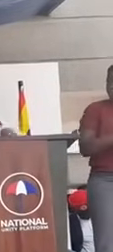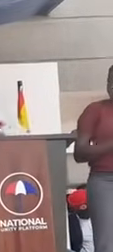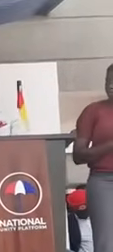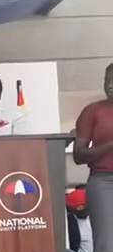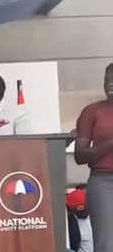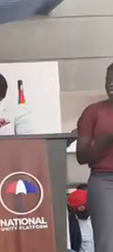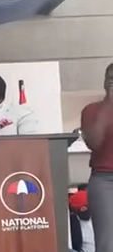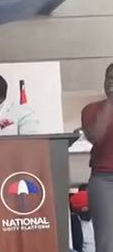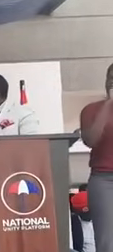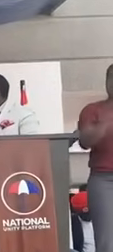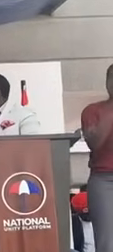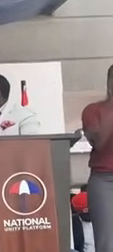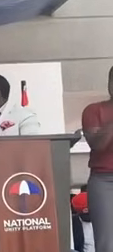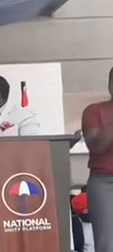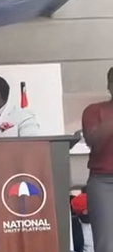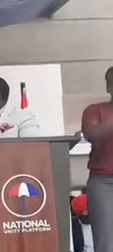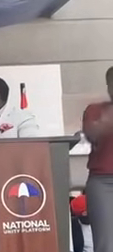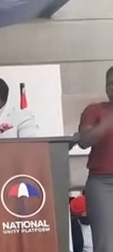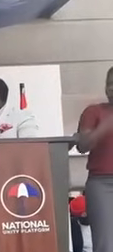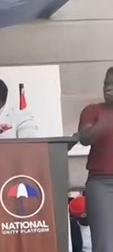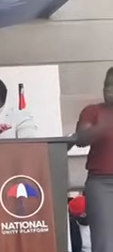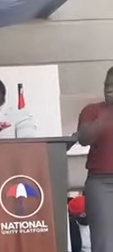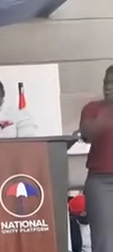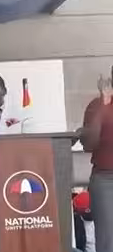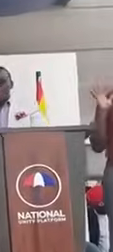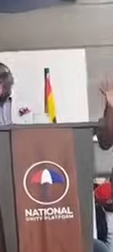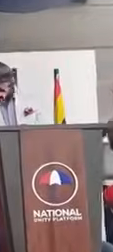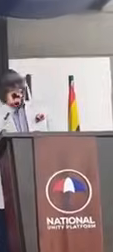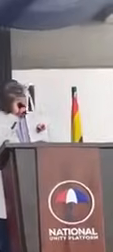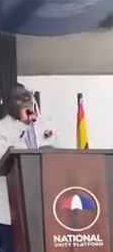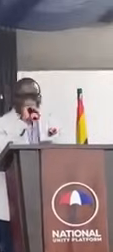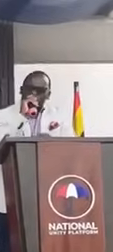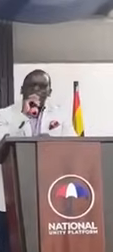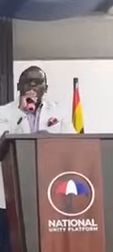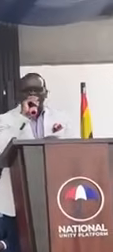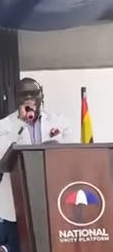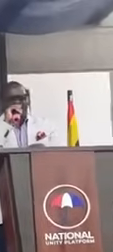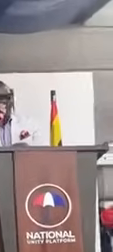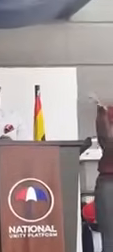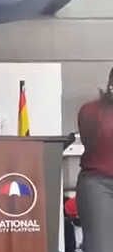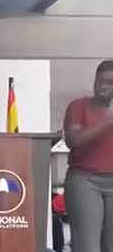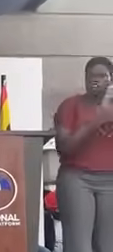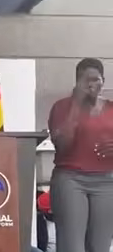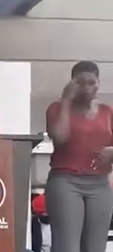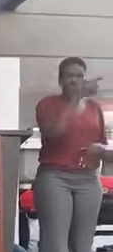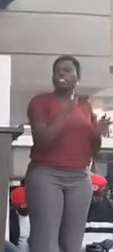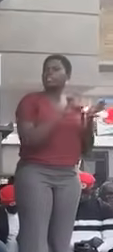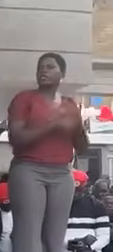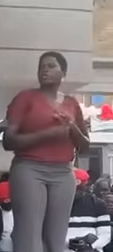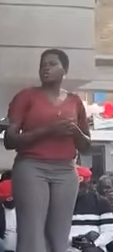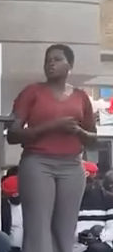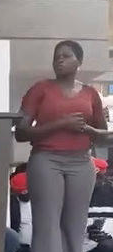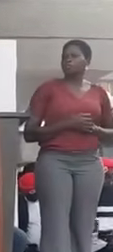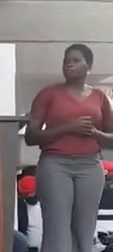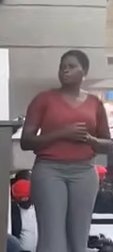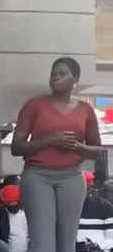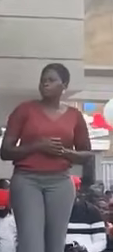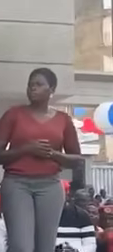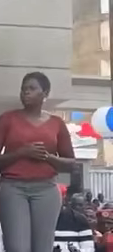The team is out of Parliament, and the Parliament is closed for that endeavor.